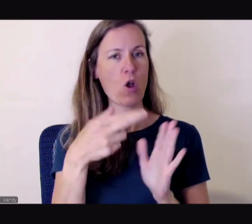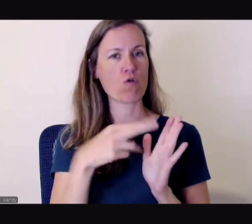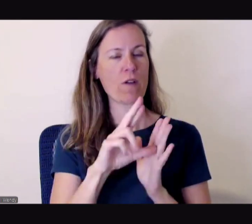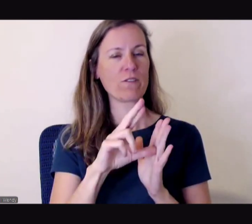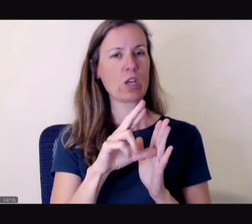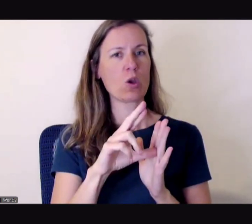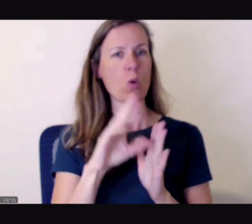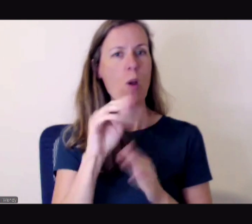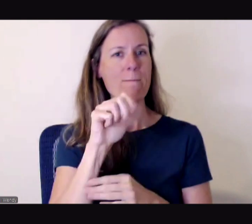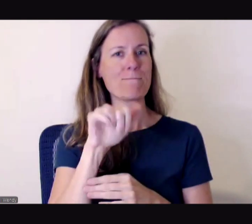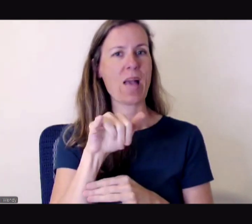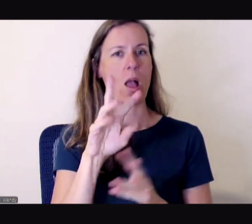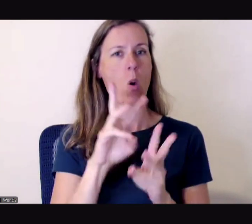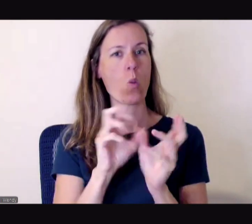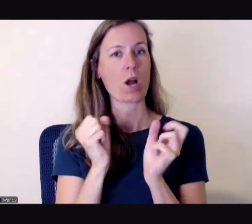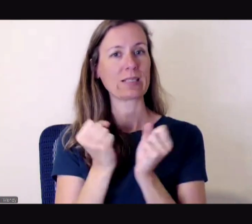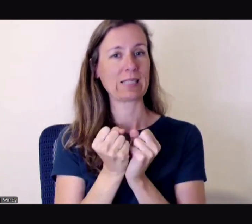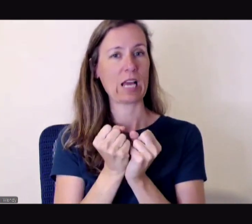requests.